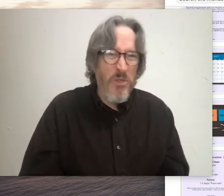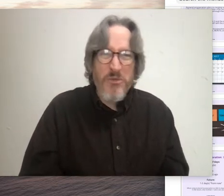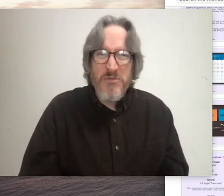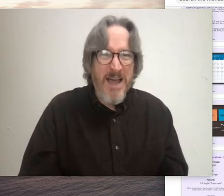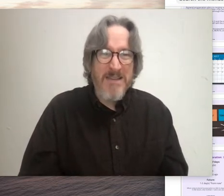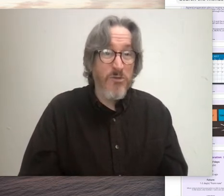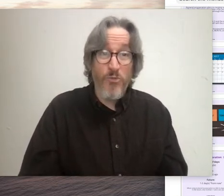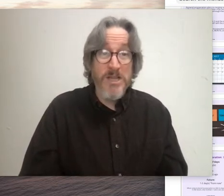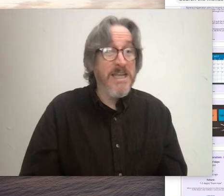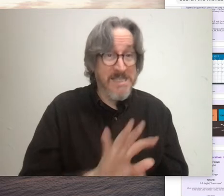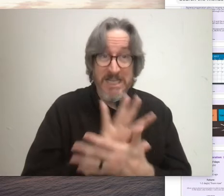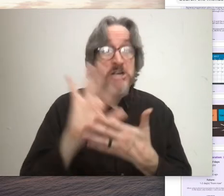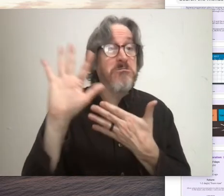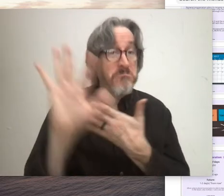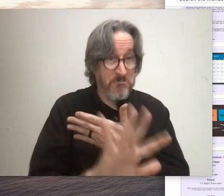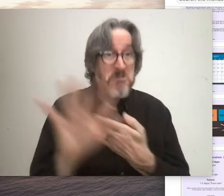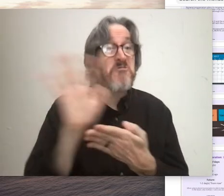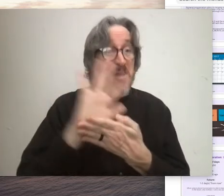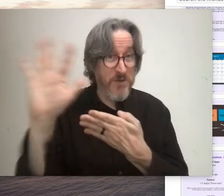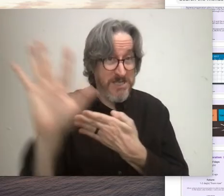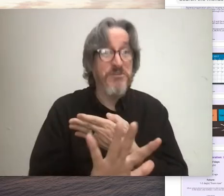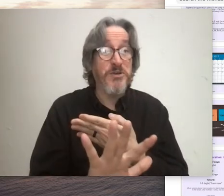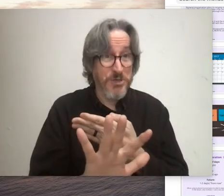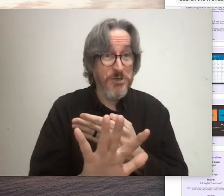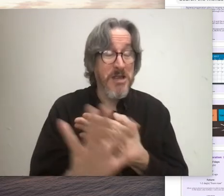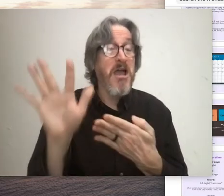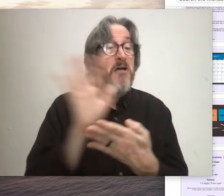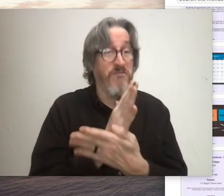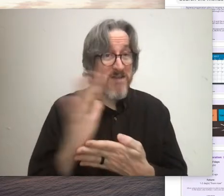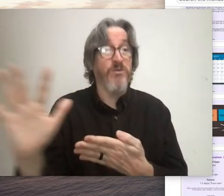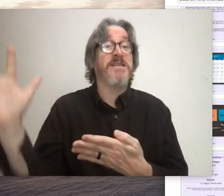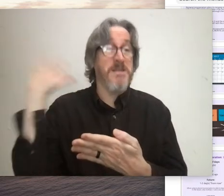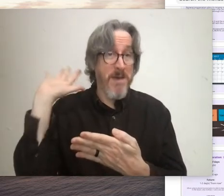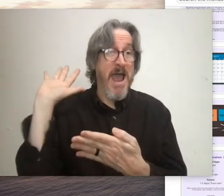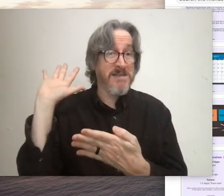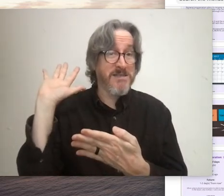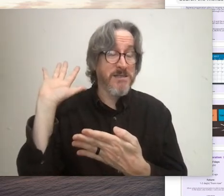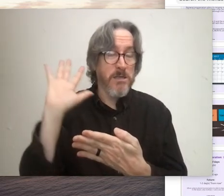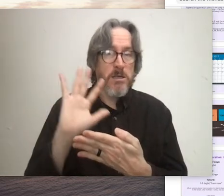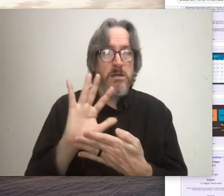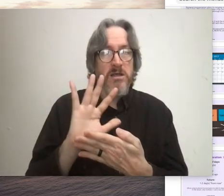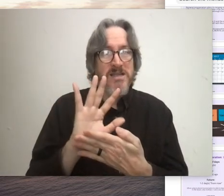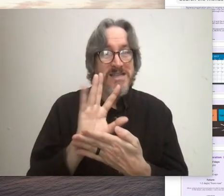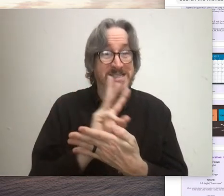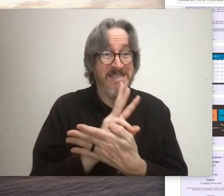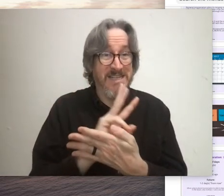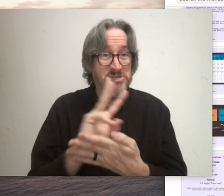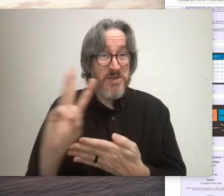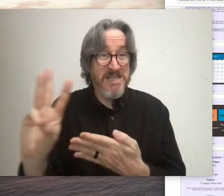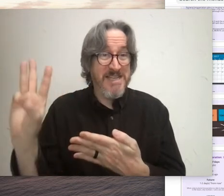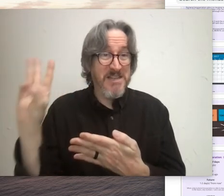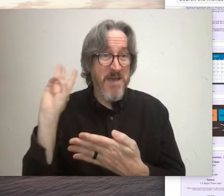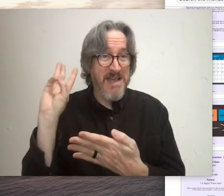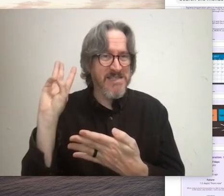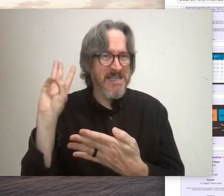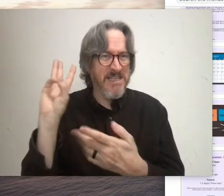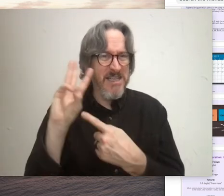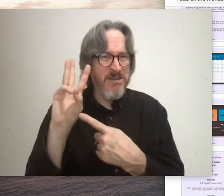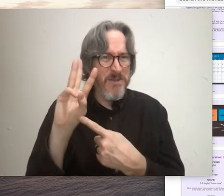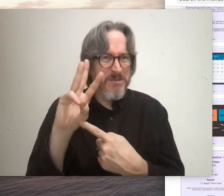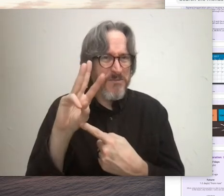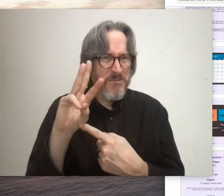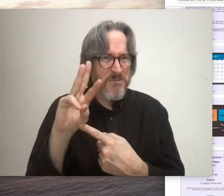Again, 1 through 5 really is clear. 5 weeks in the future, 5 weeks in the past. 6 weeks in the past